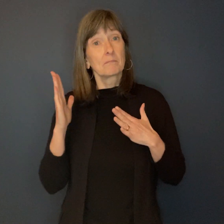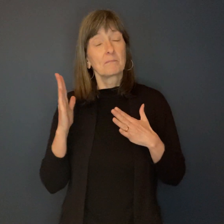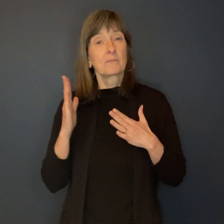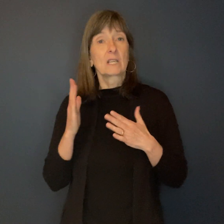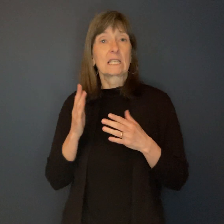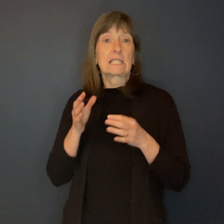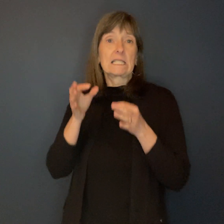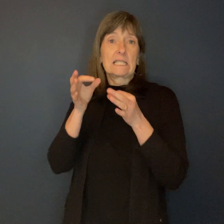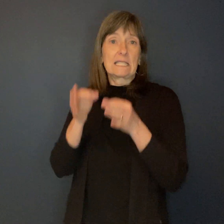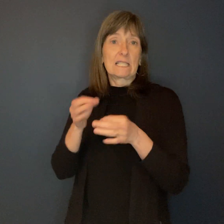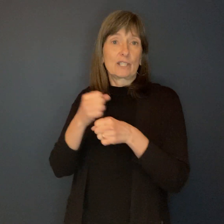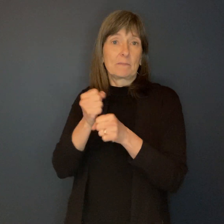be